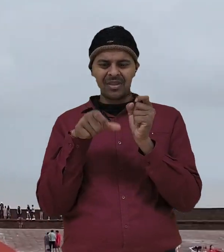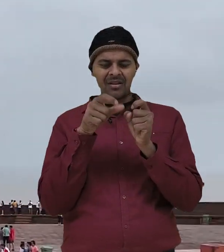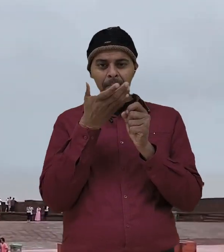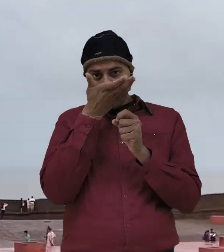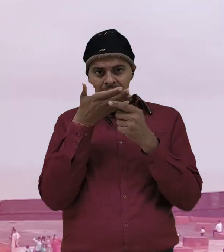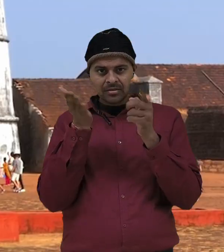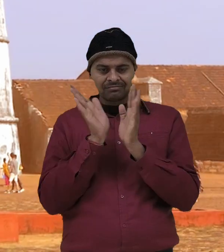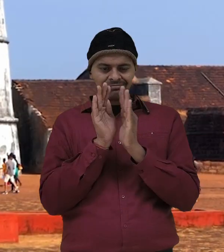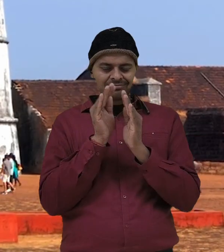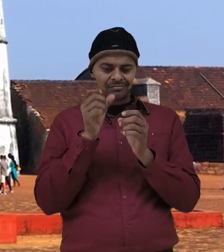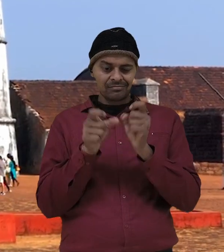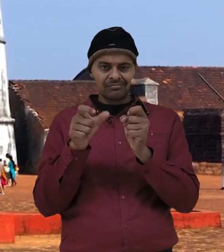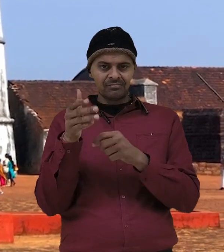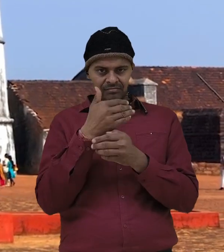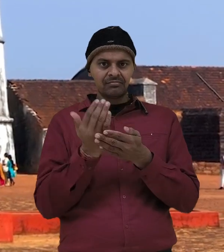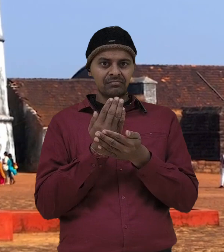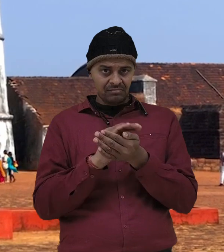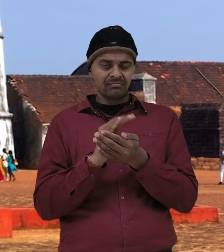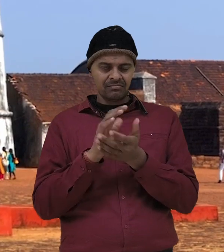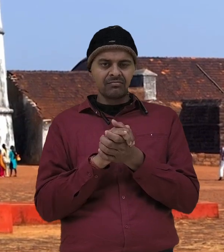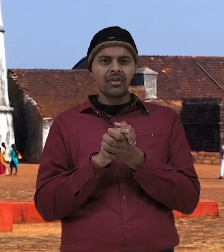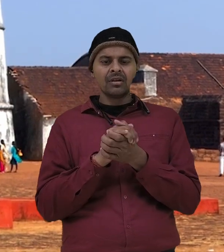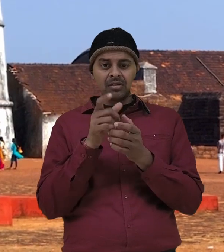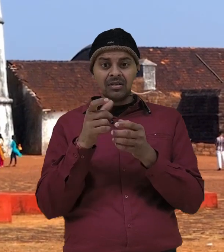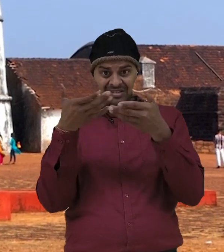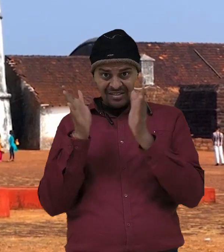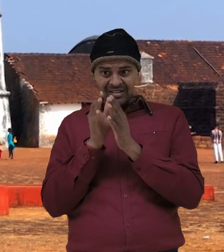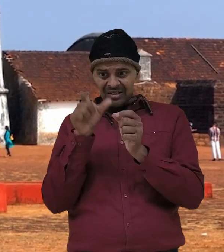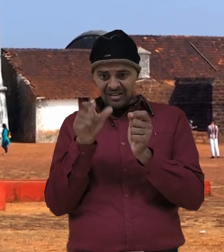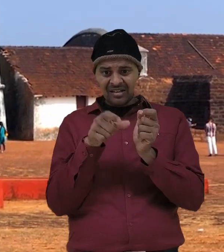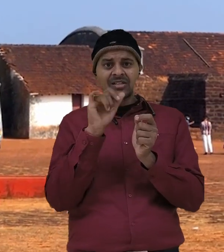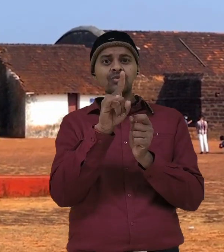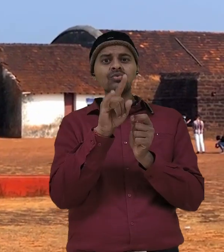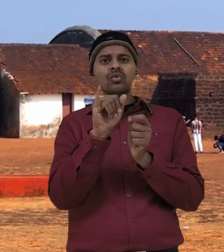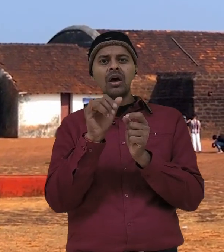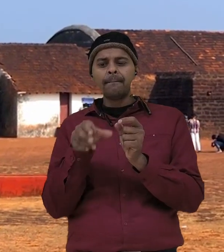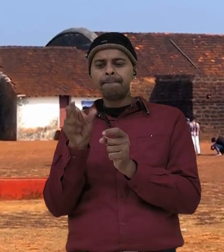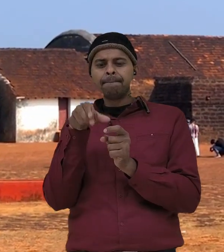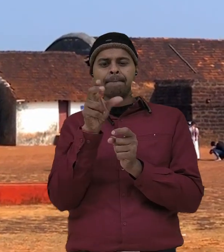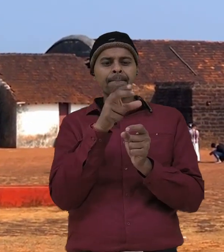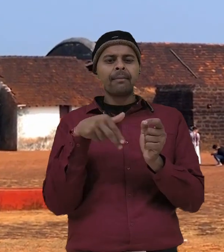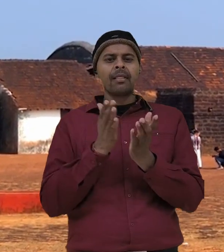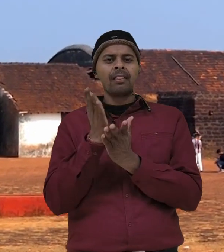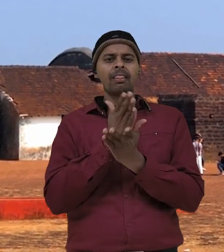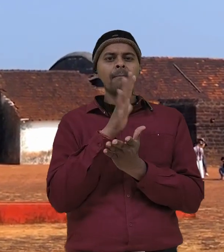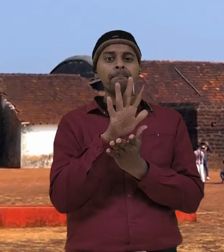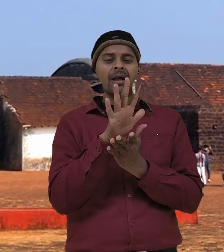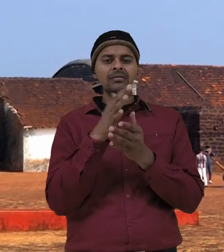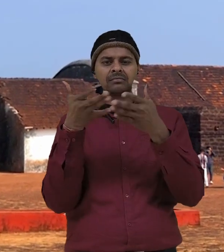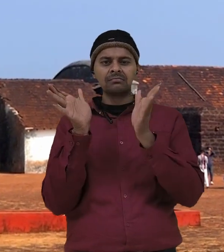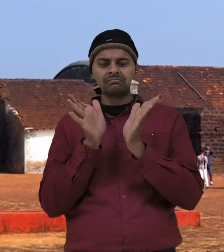2,376,000 gallons. There are 5 divisions inside the tank with a support of 16 huge columns carved